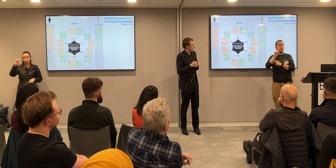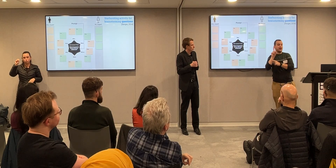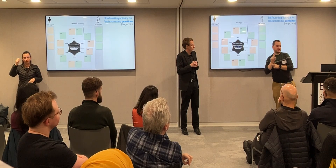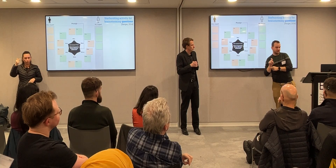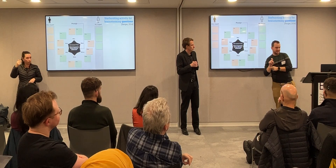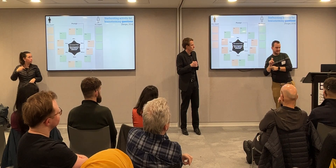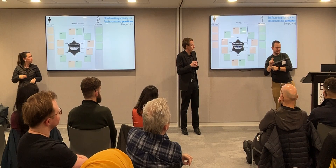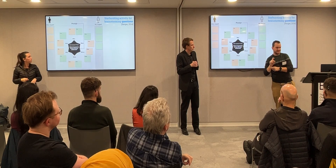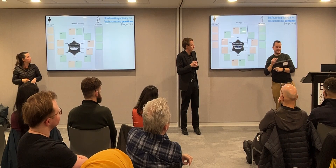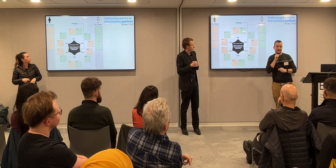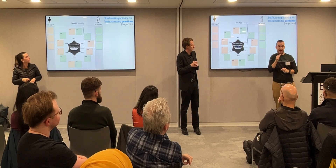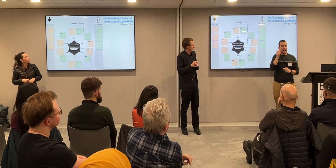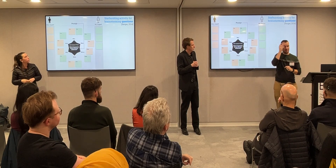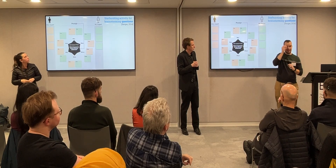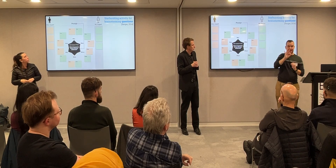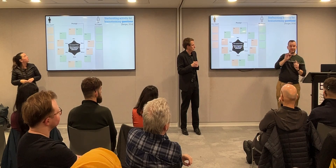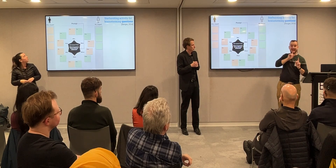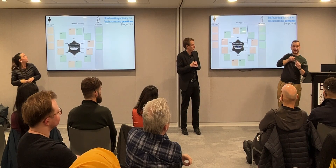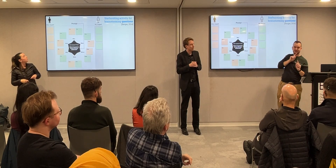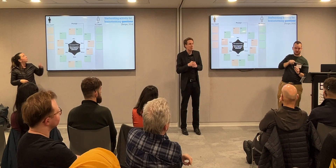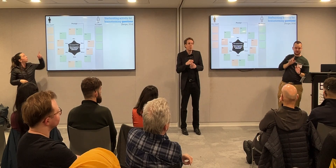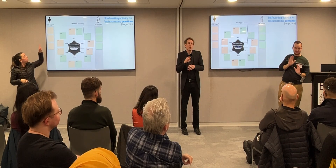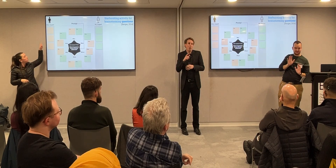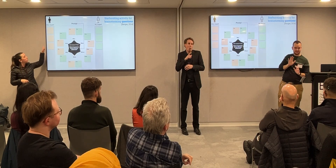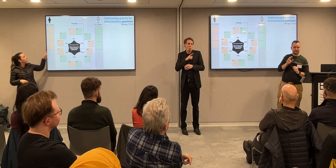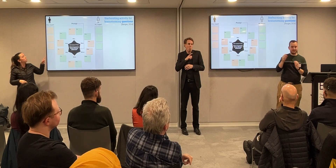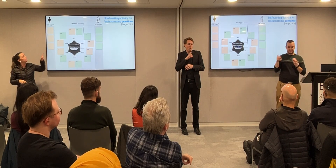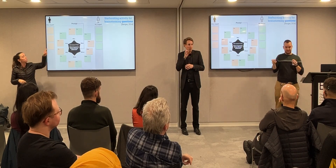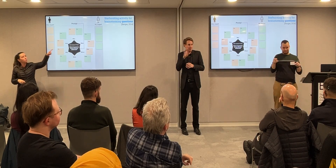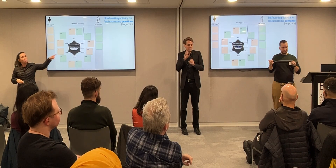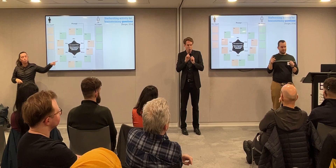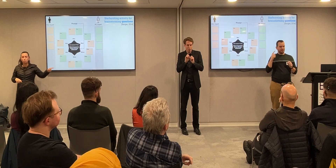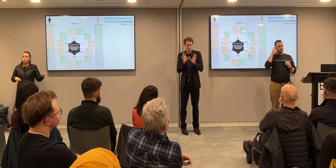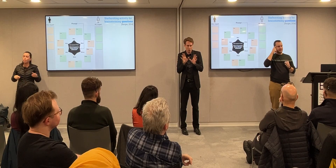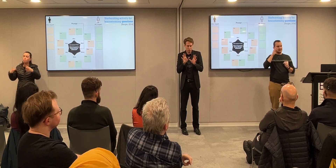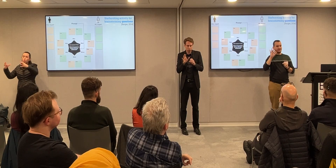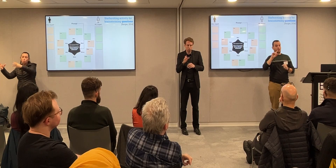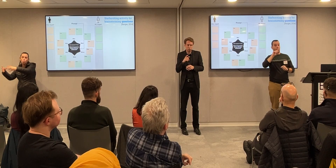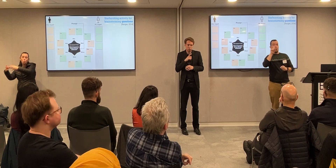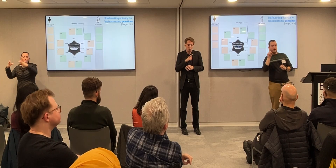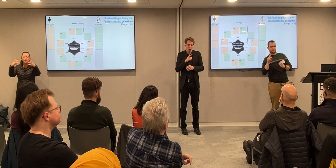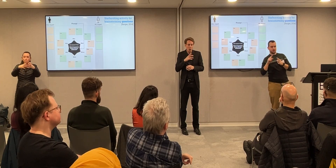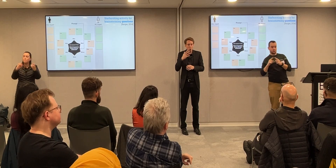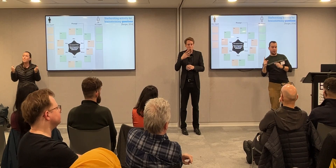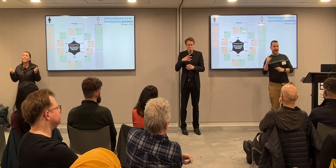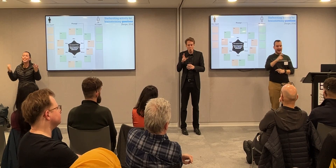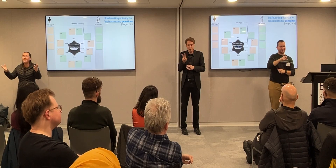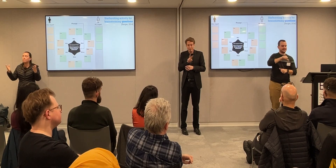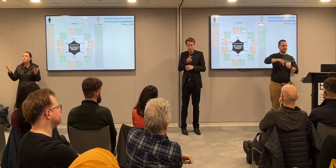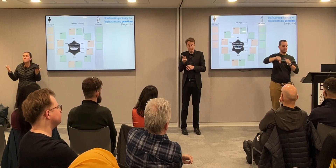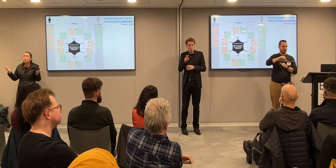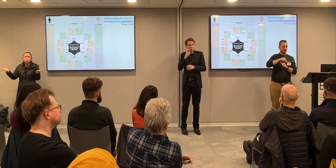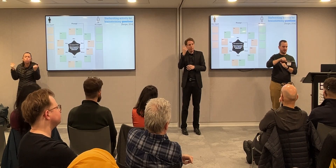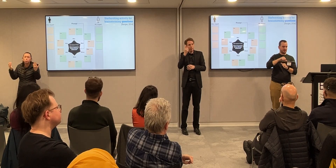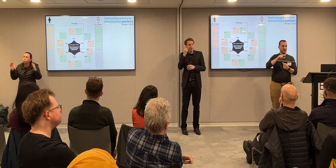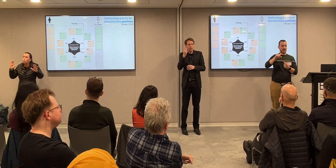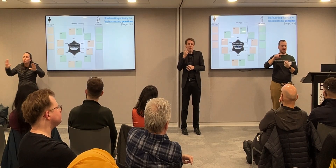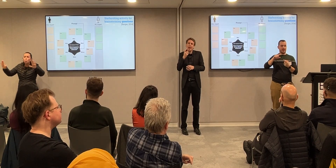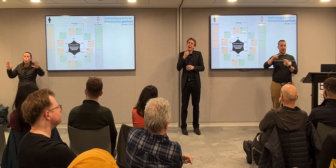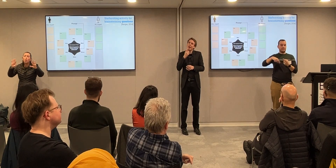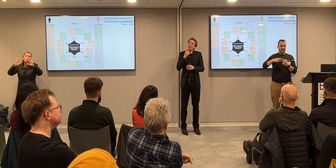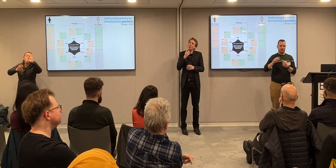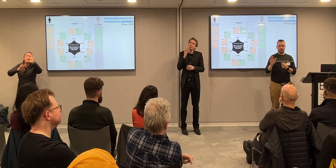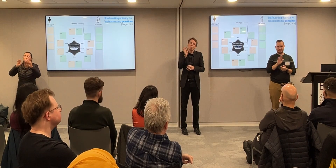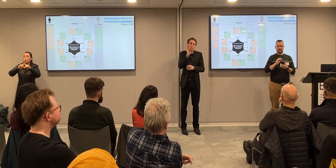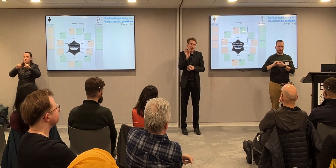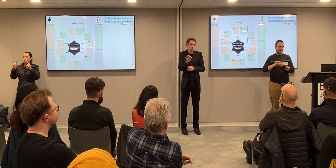This was so that both groups could be thinking about questions, not to be coming up with answers, but we asked both groups to